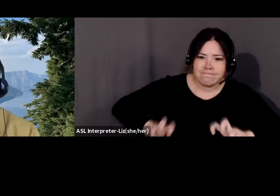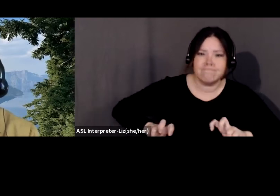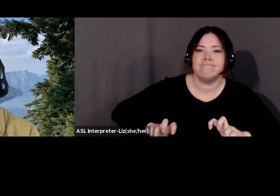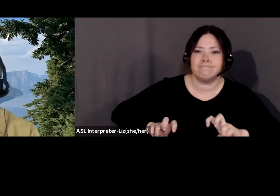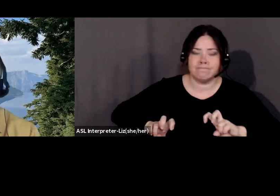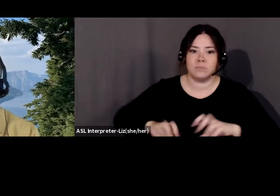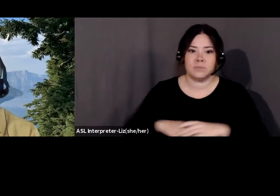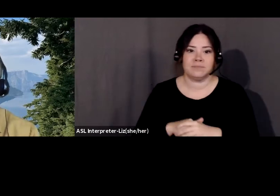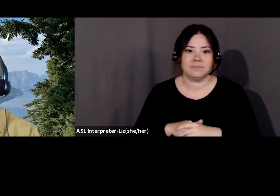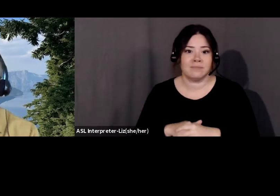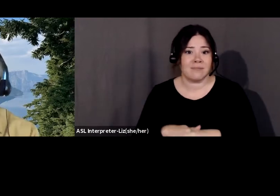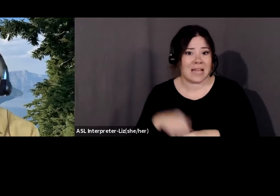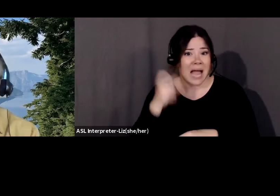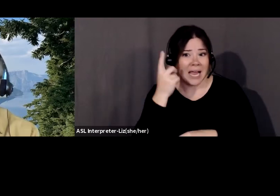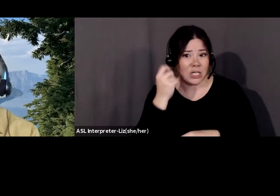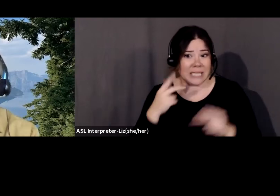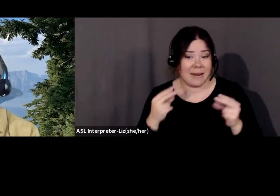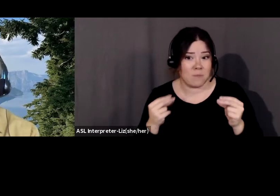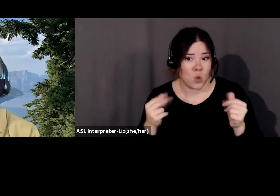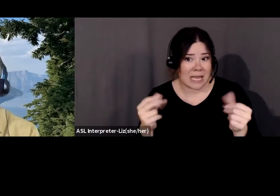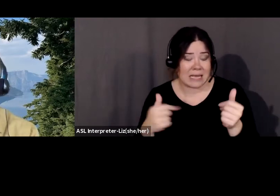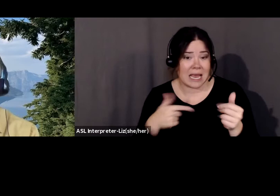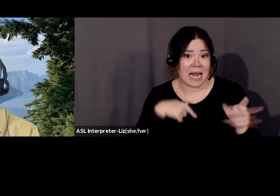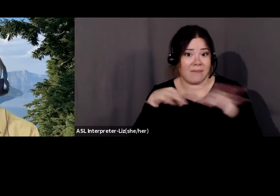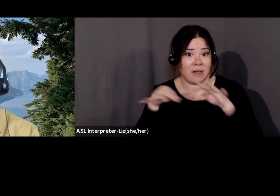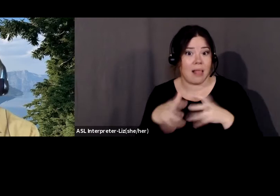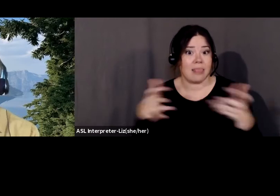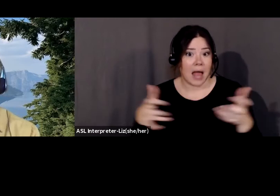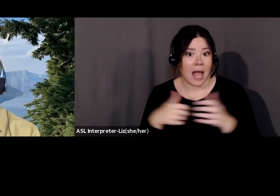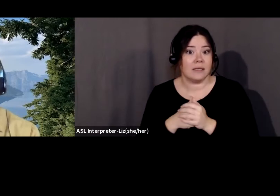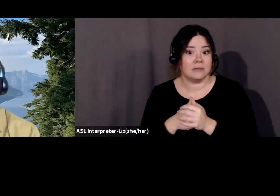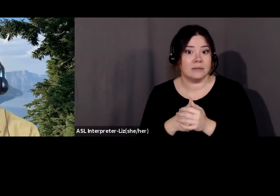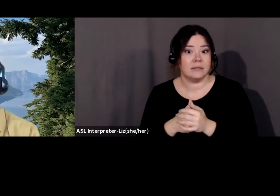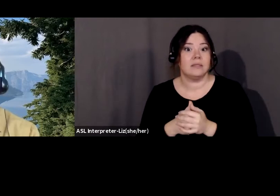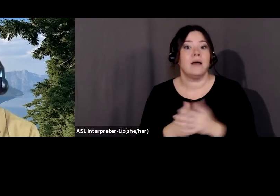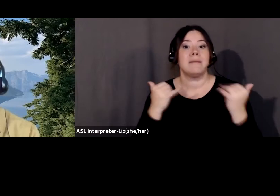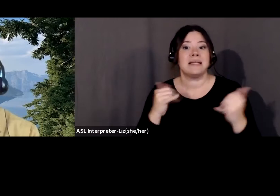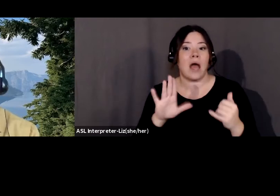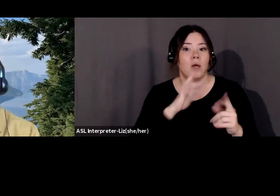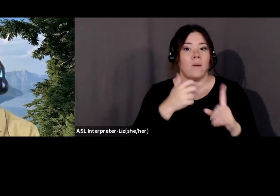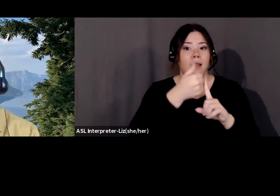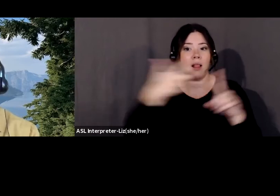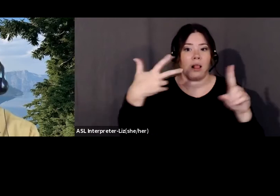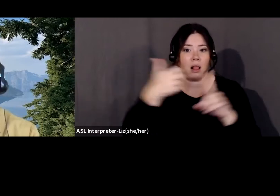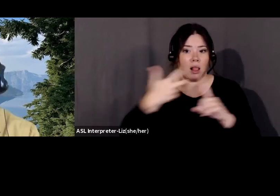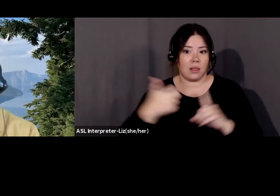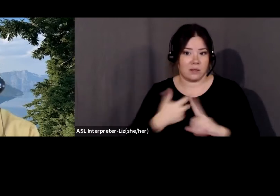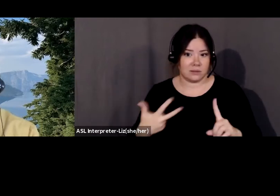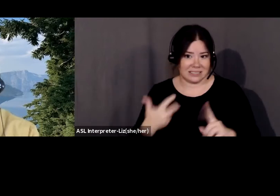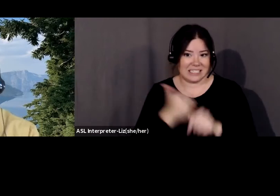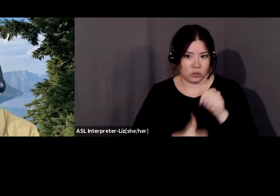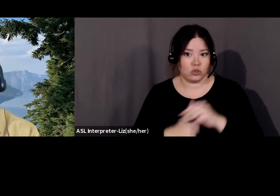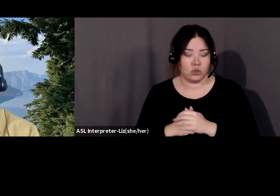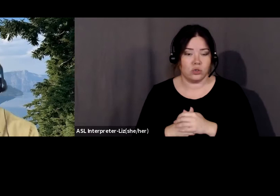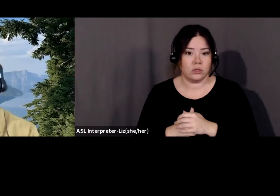talking quickly and I've said a lot, but we're going to work through each of these pieces. And I hope that you'll